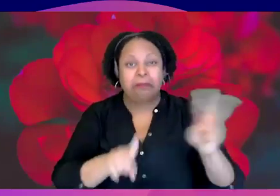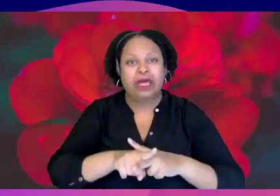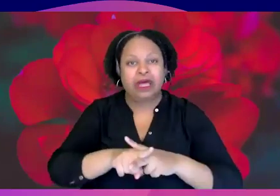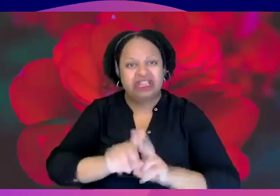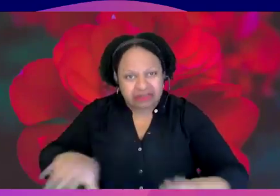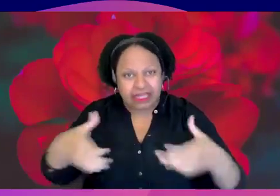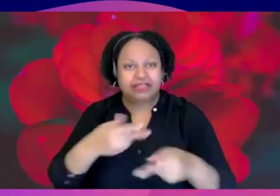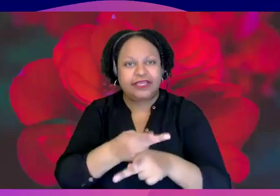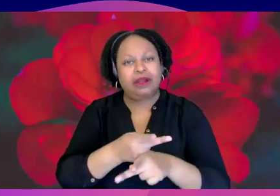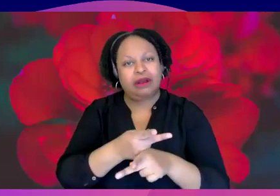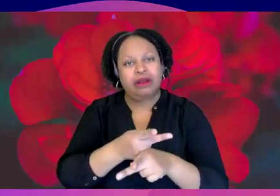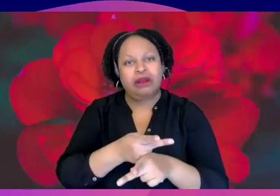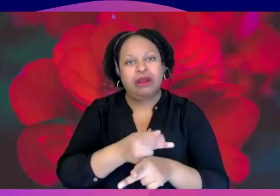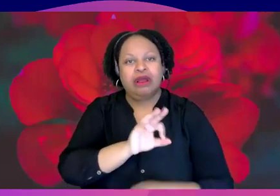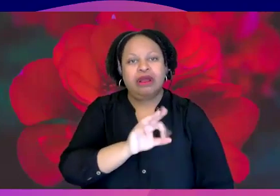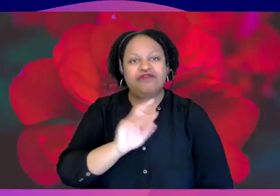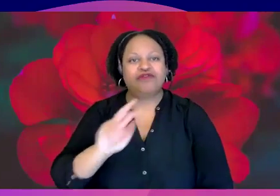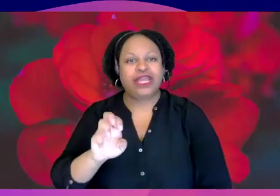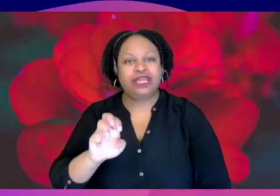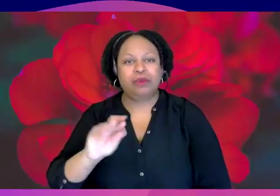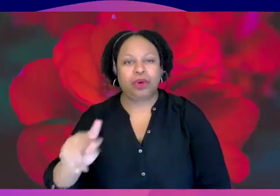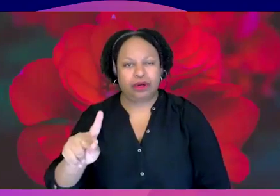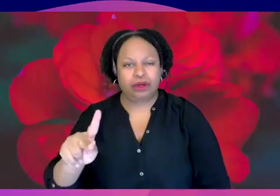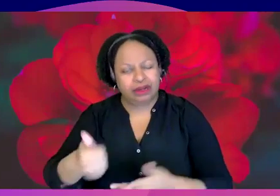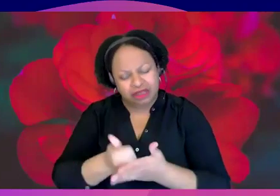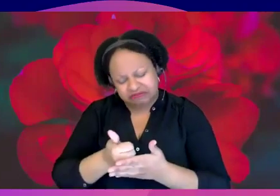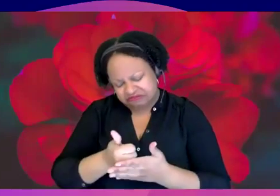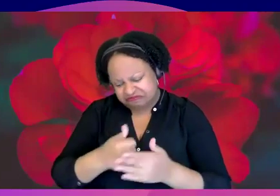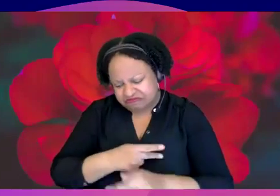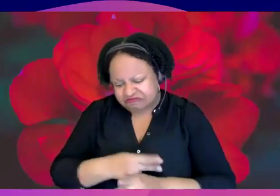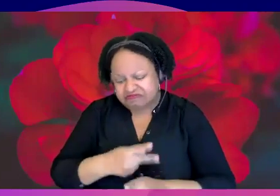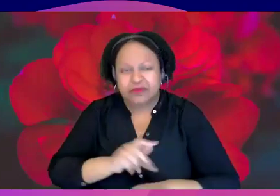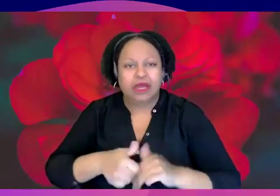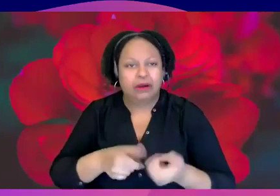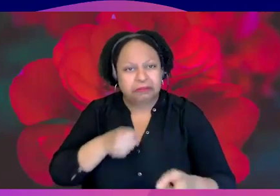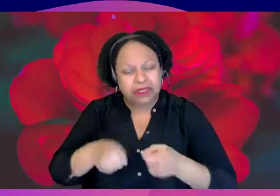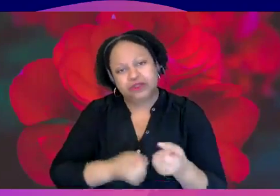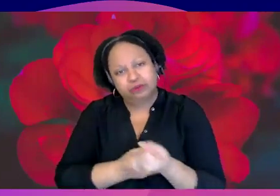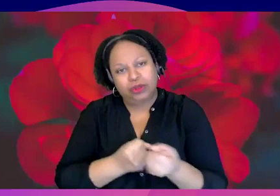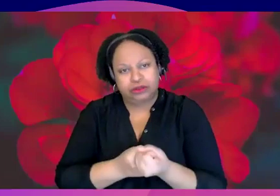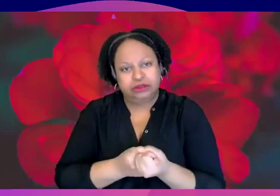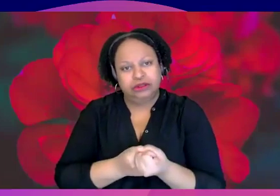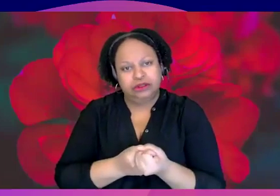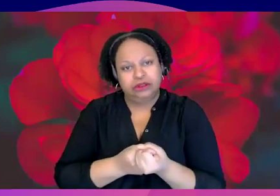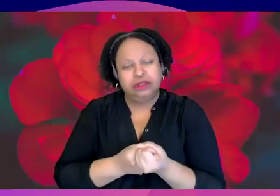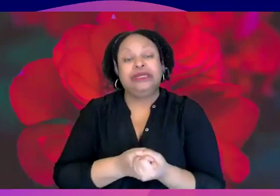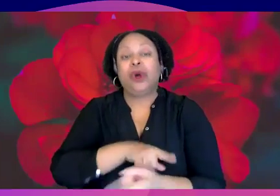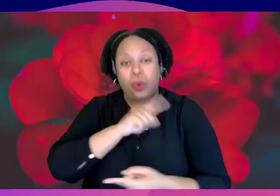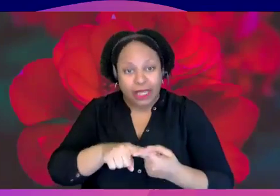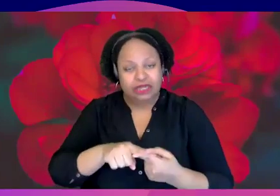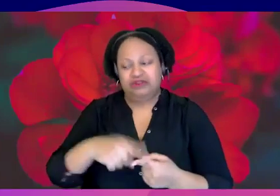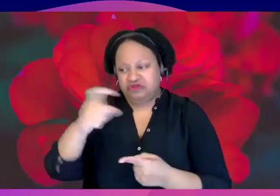to help us navigate how we would manage the support dynamics within a trauma-exposed organization. So